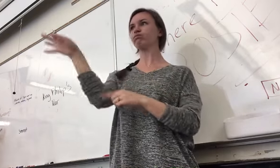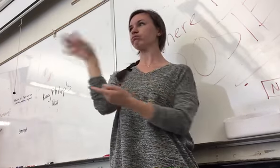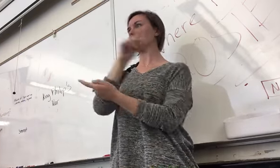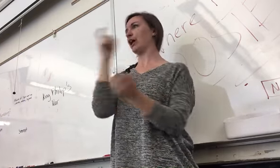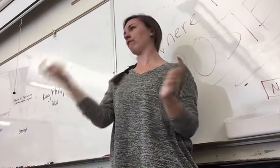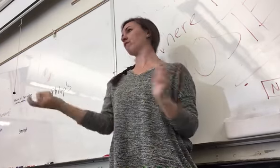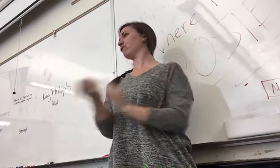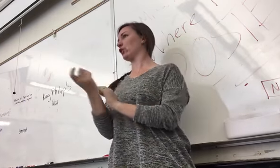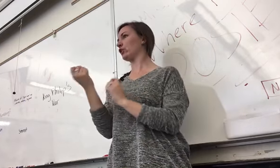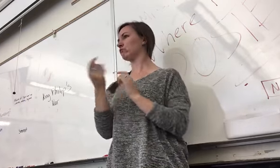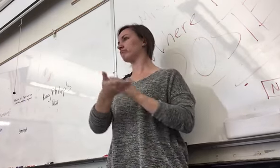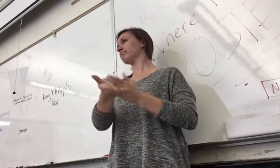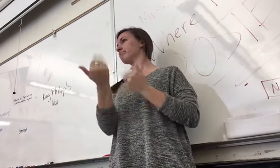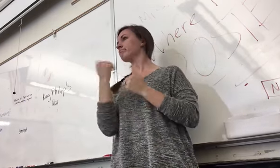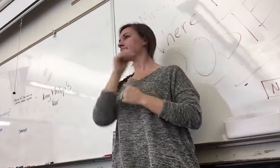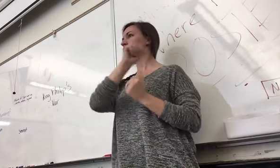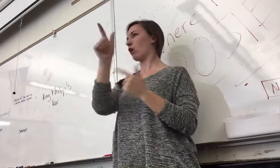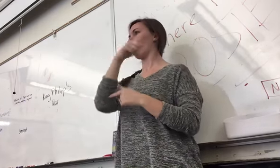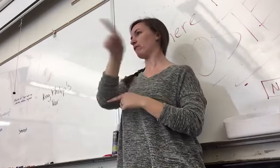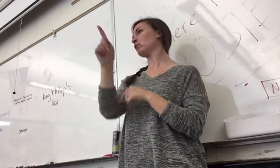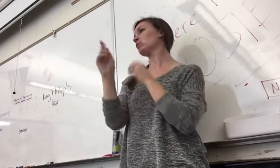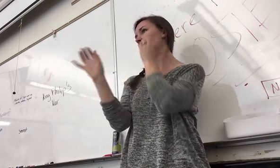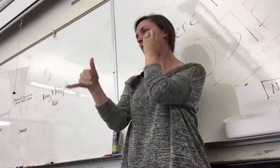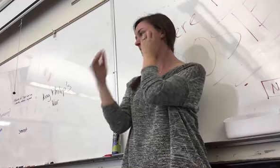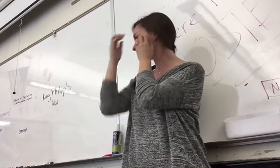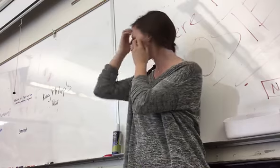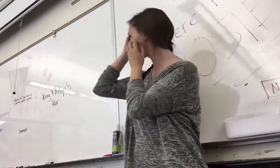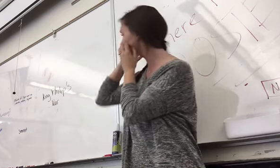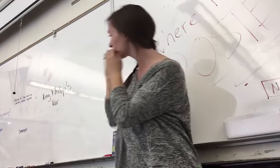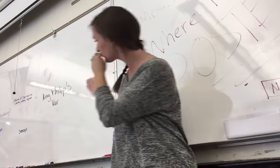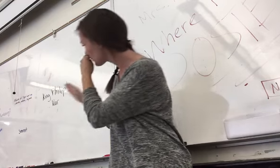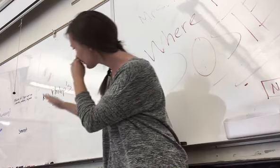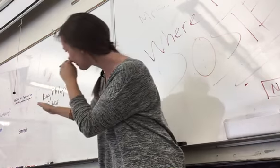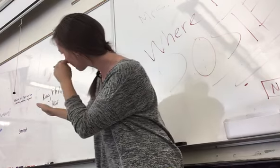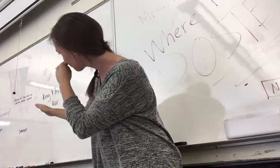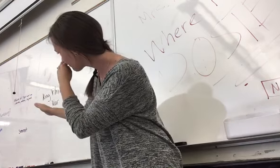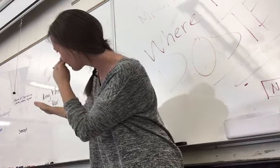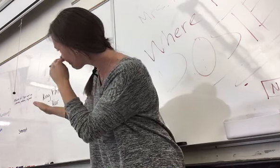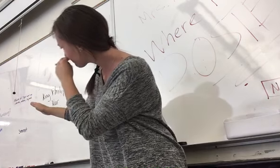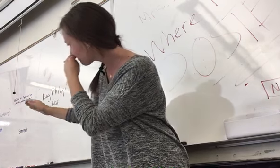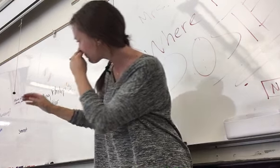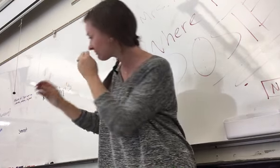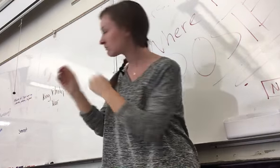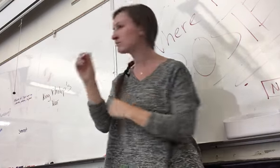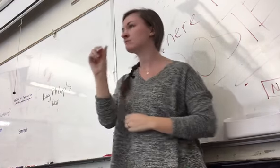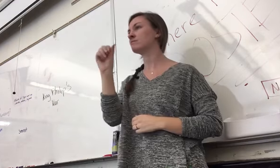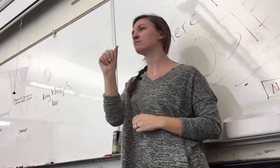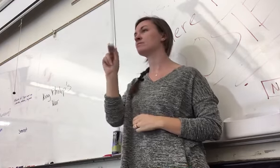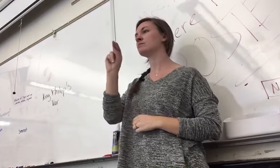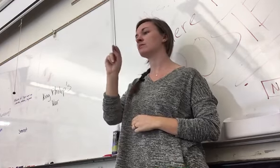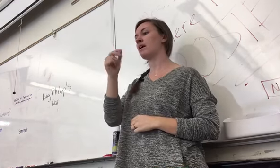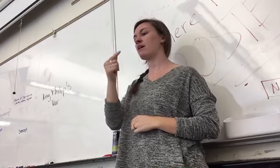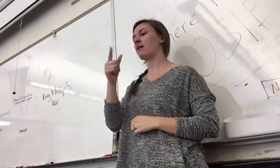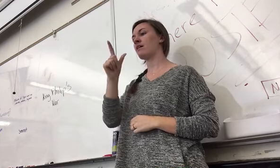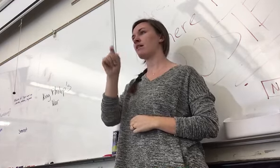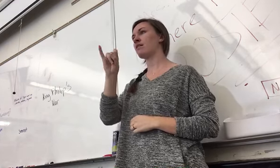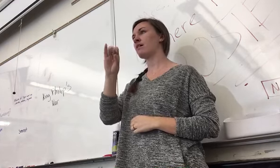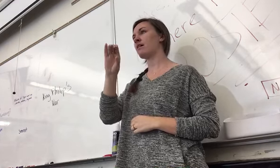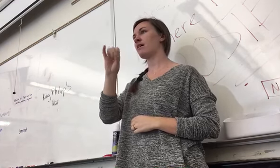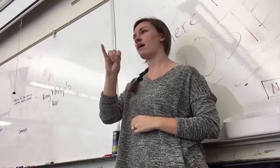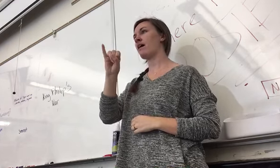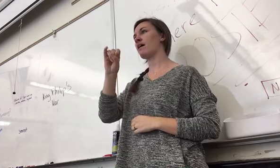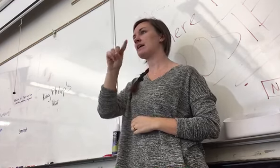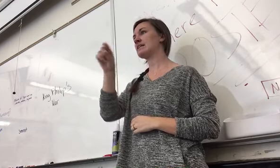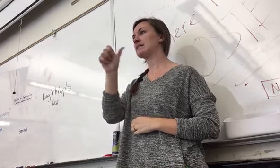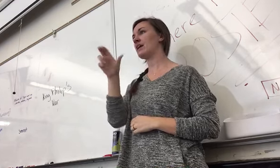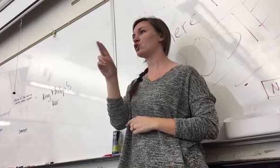Okay. Then, Anglich Ization. So this right here is the idea that the